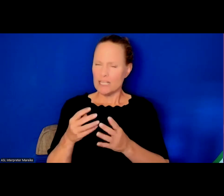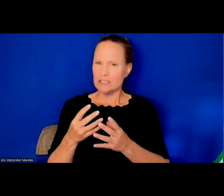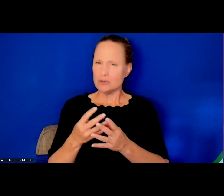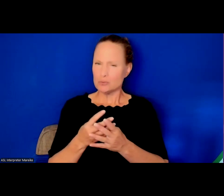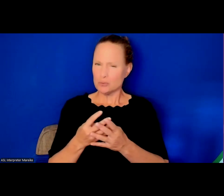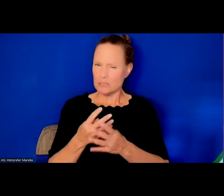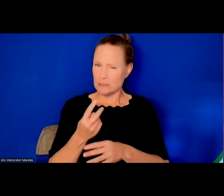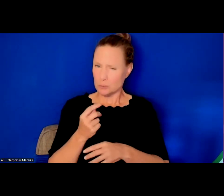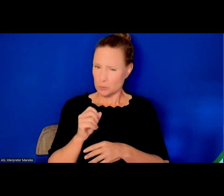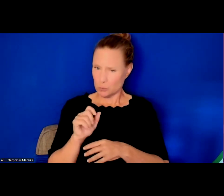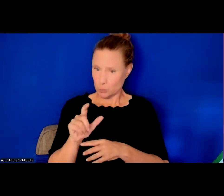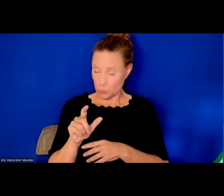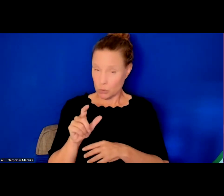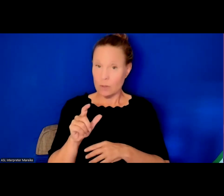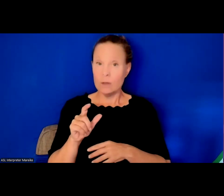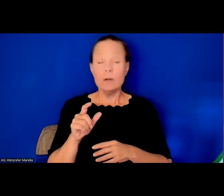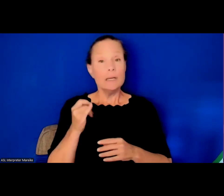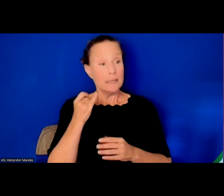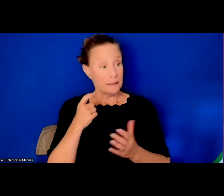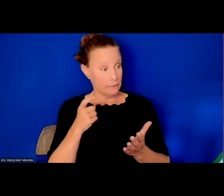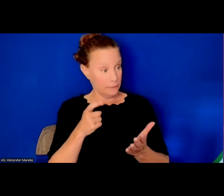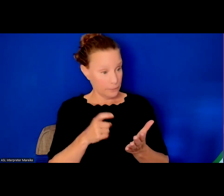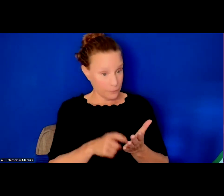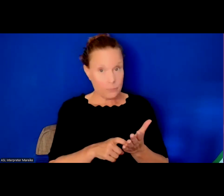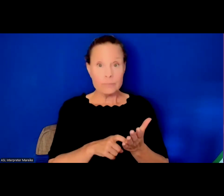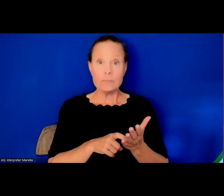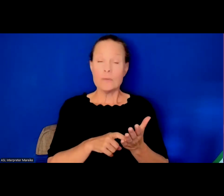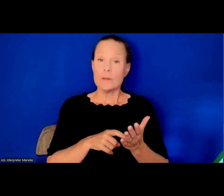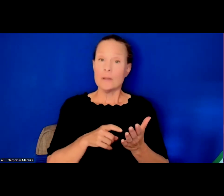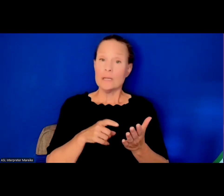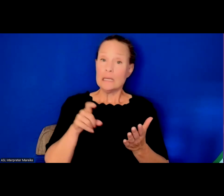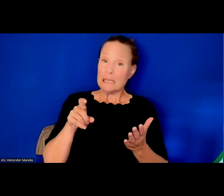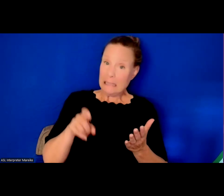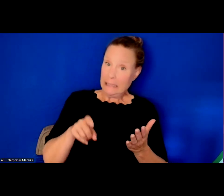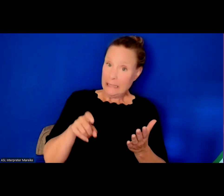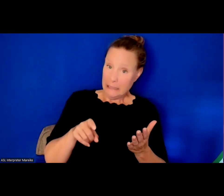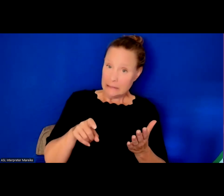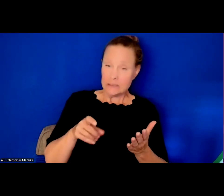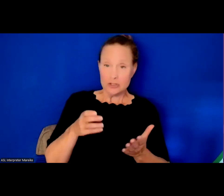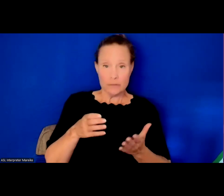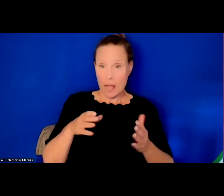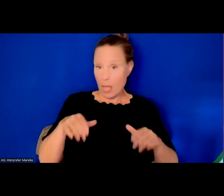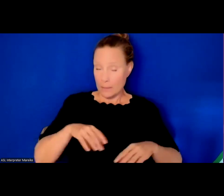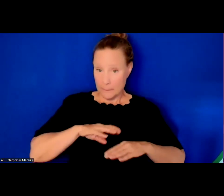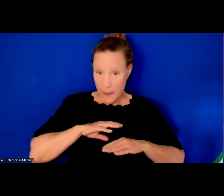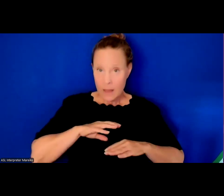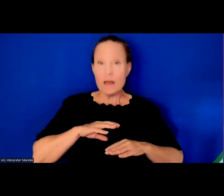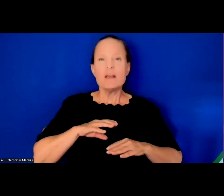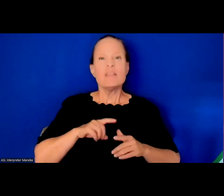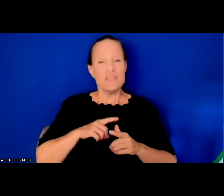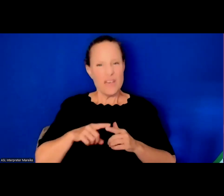member has an unmet need identified from that screening tool, they do get assessed. And that's kind of a deeper